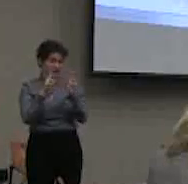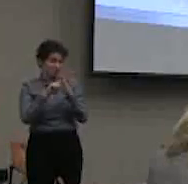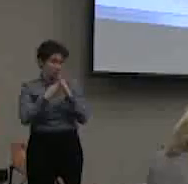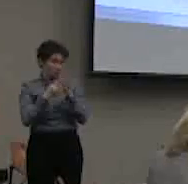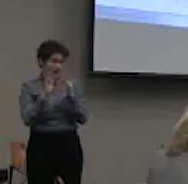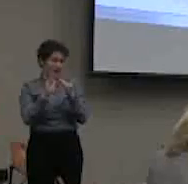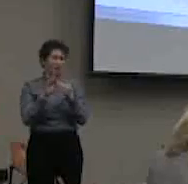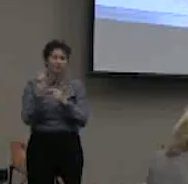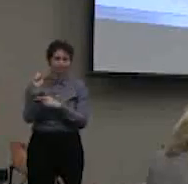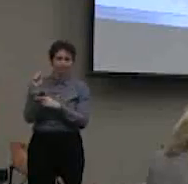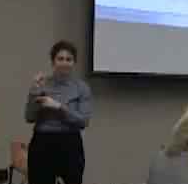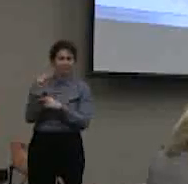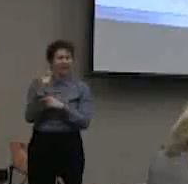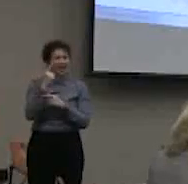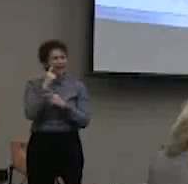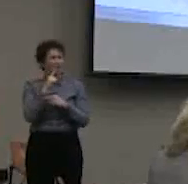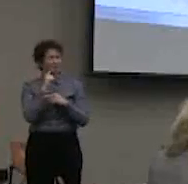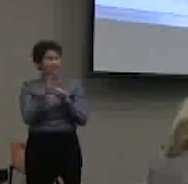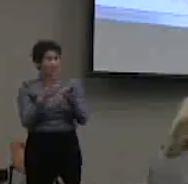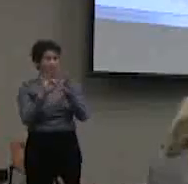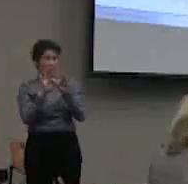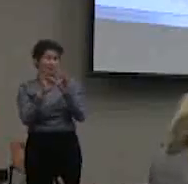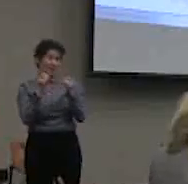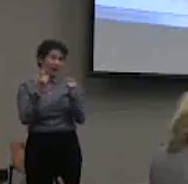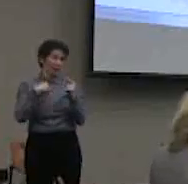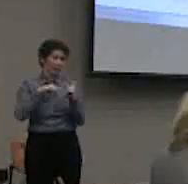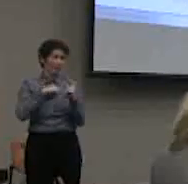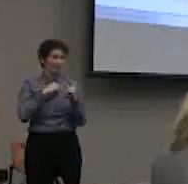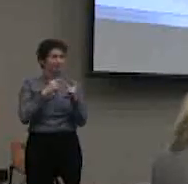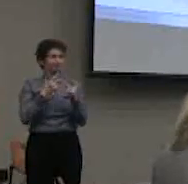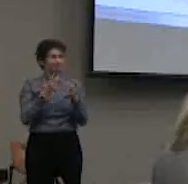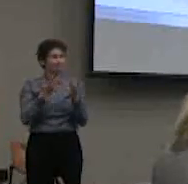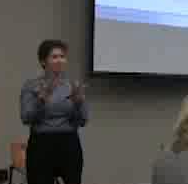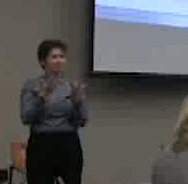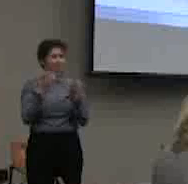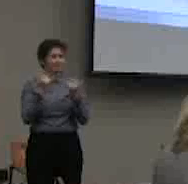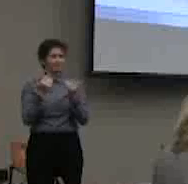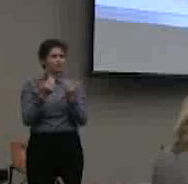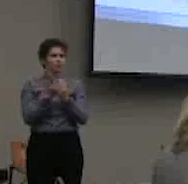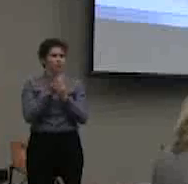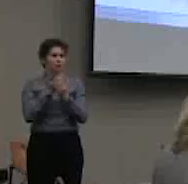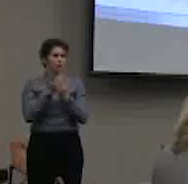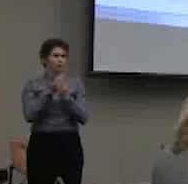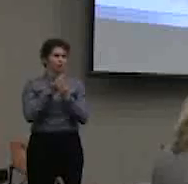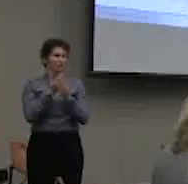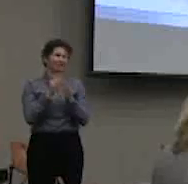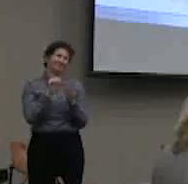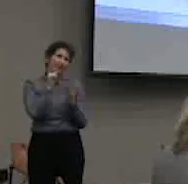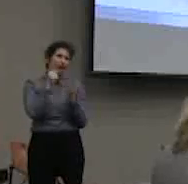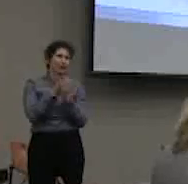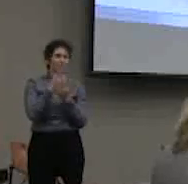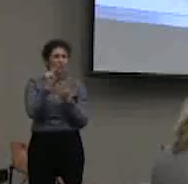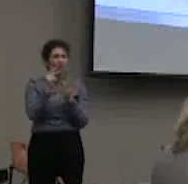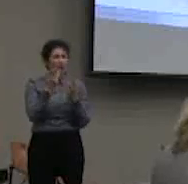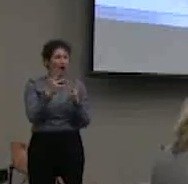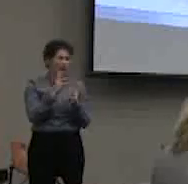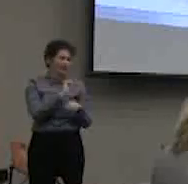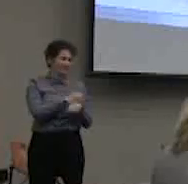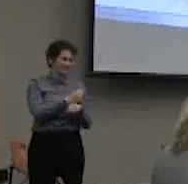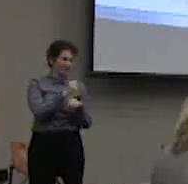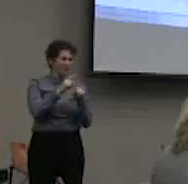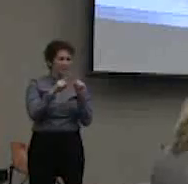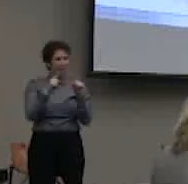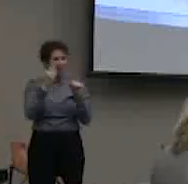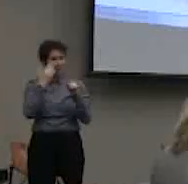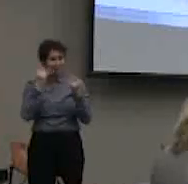there's value, since we are kind of on a new field, not new, I mean, this is existing, right, but we have